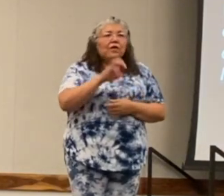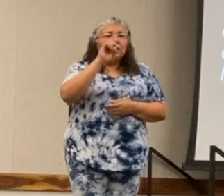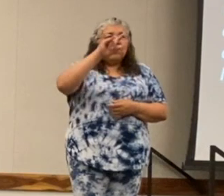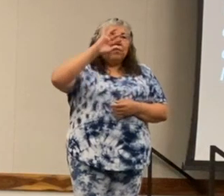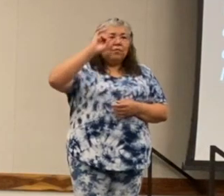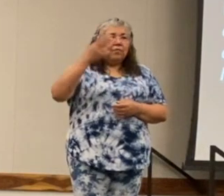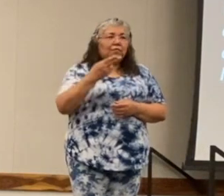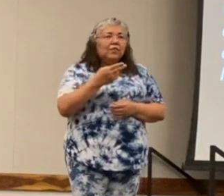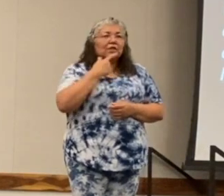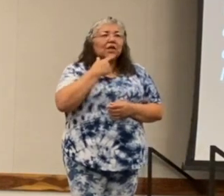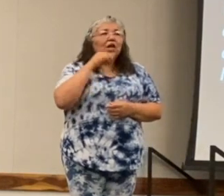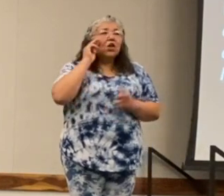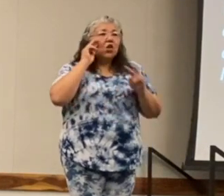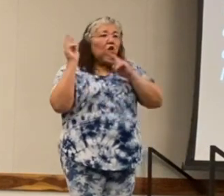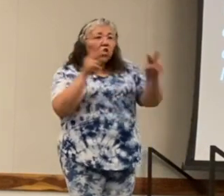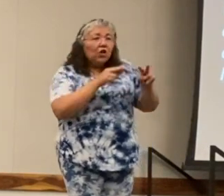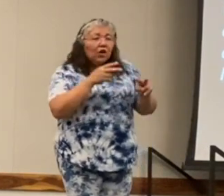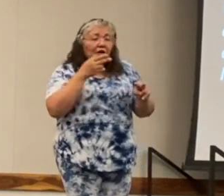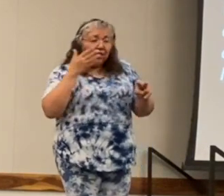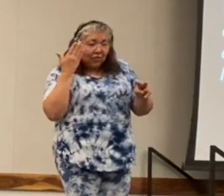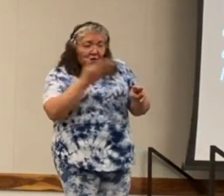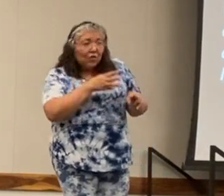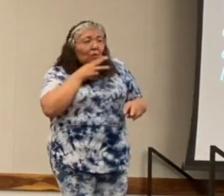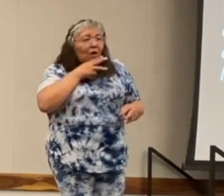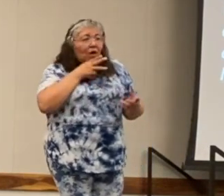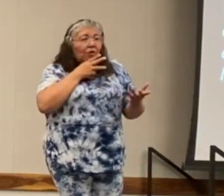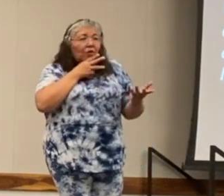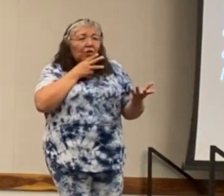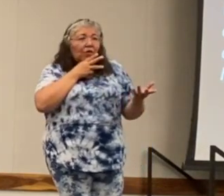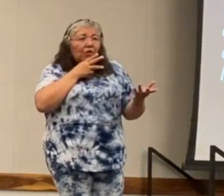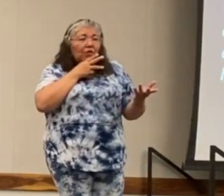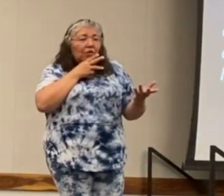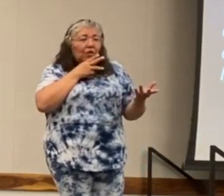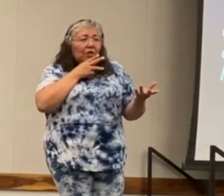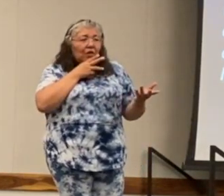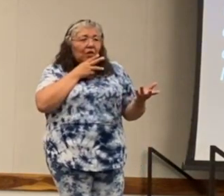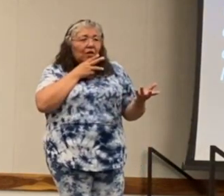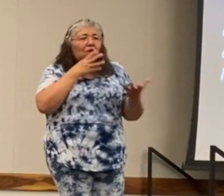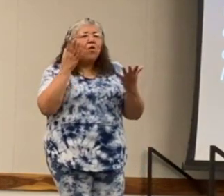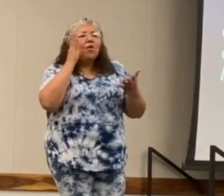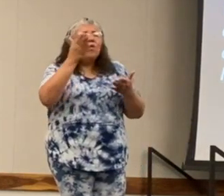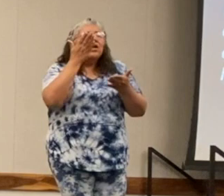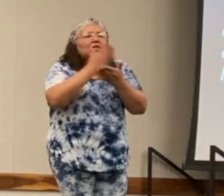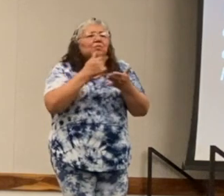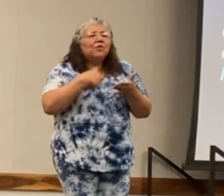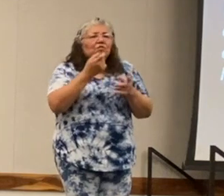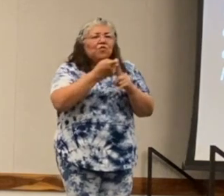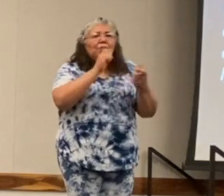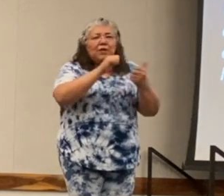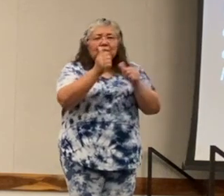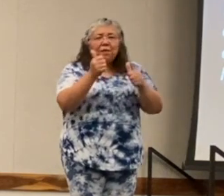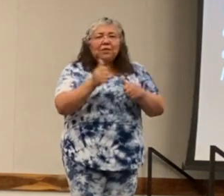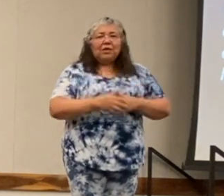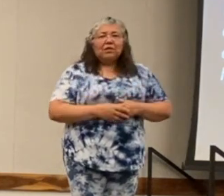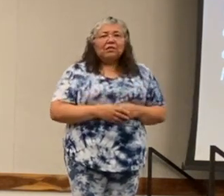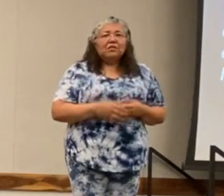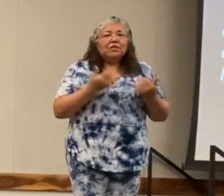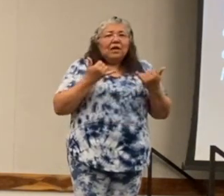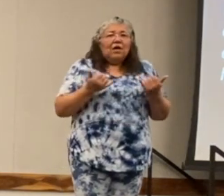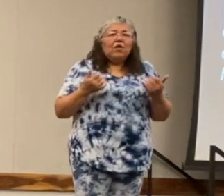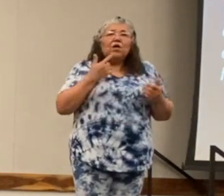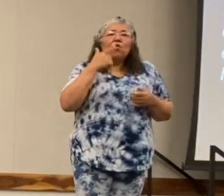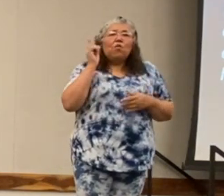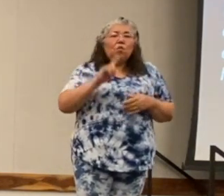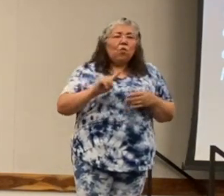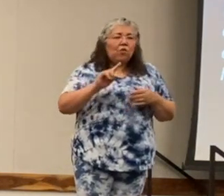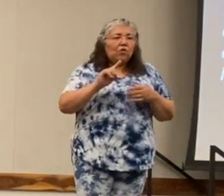look, there's water. What would keep me from being baptized? So he ordered